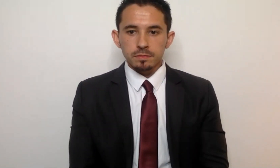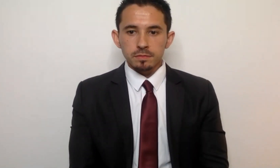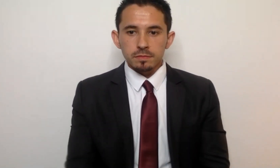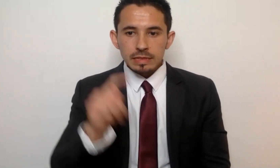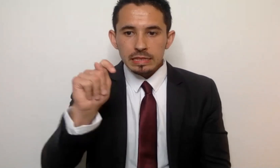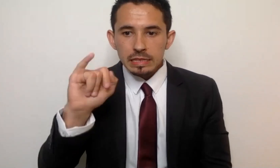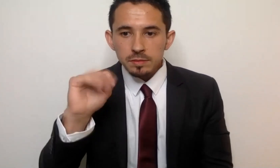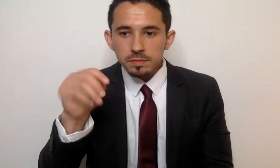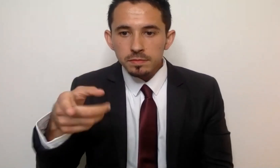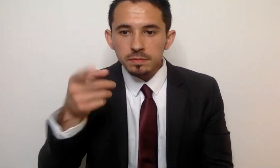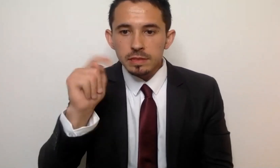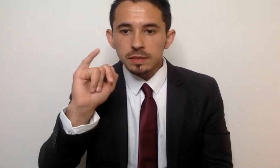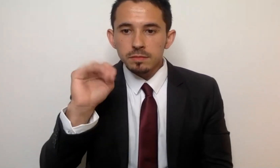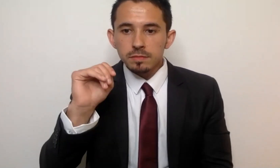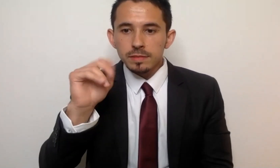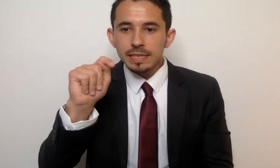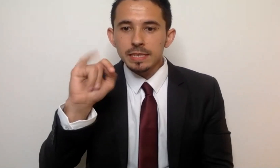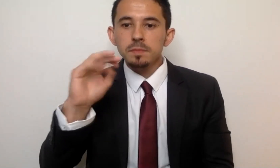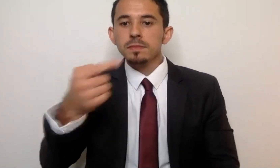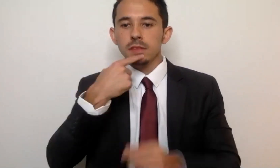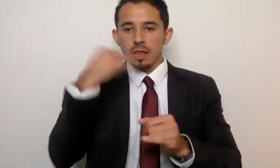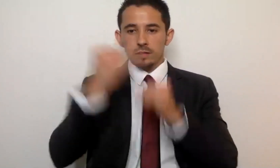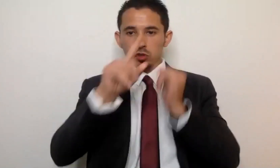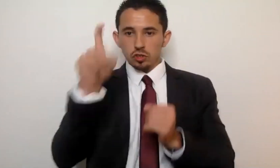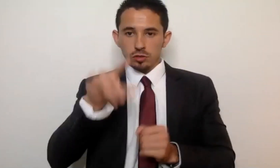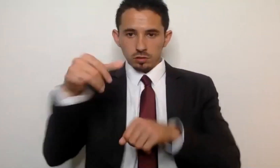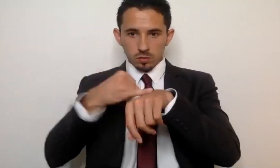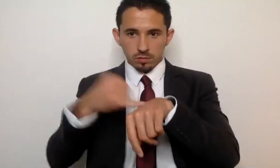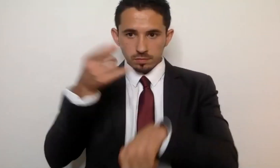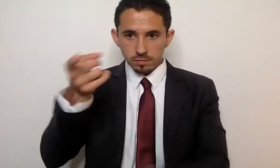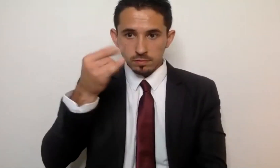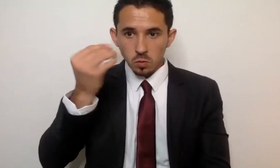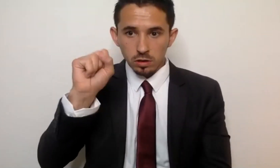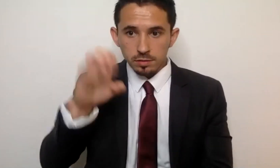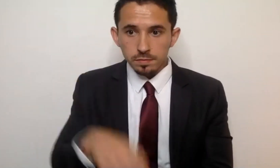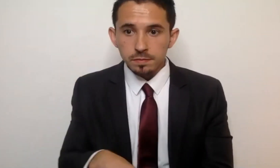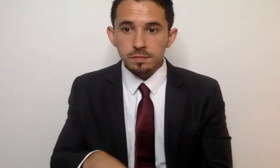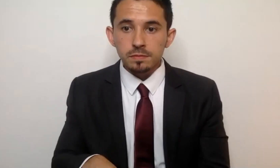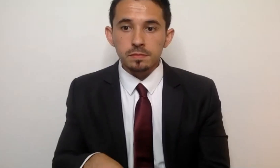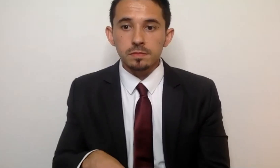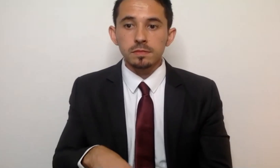portion. Okay, so someone else said that we can have Jose as the last question.